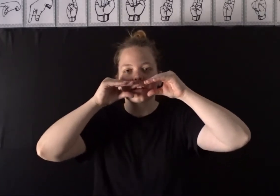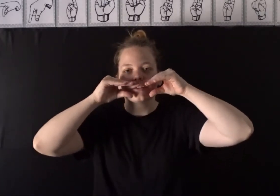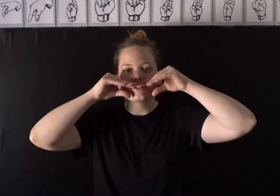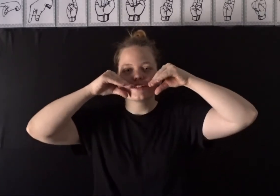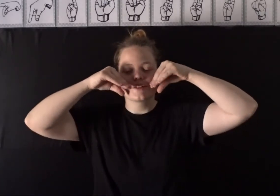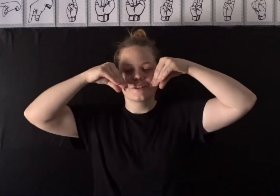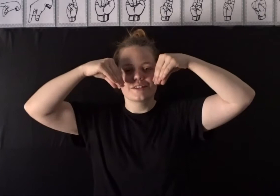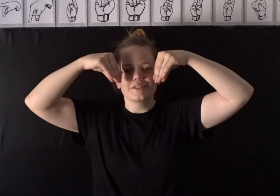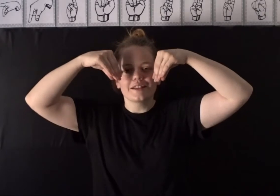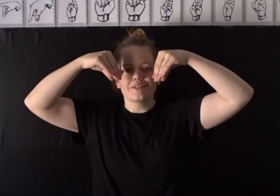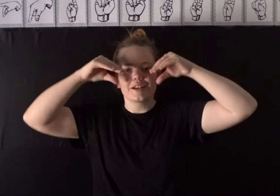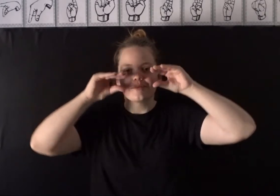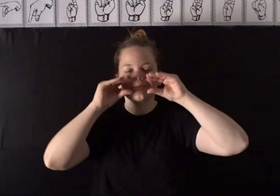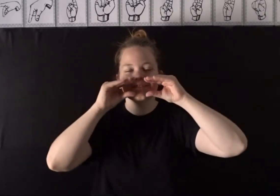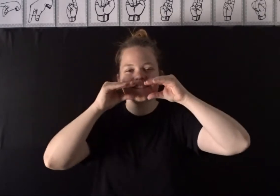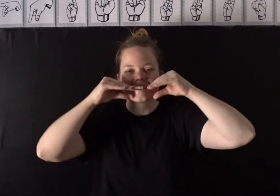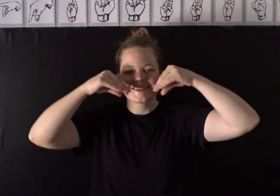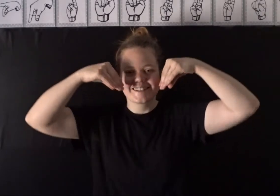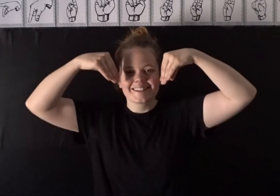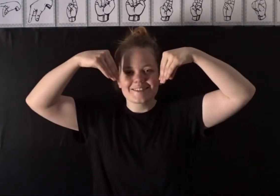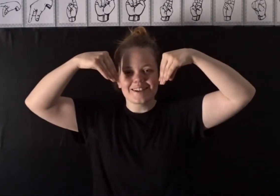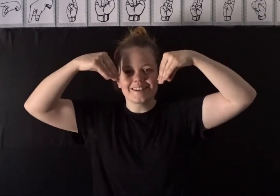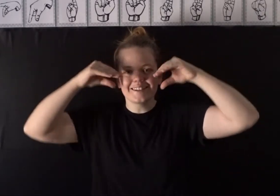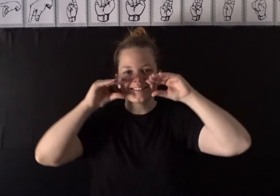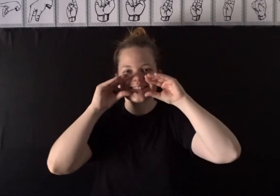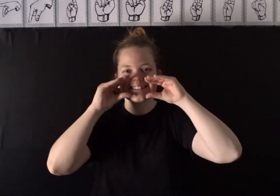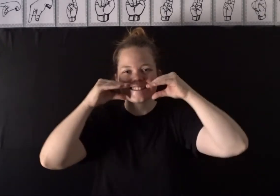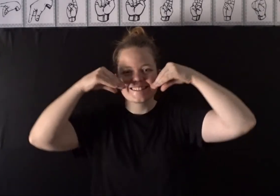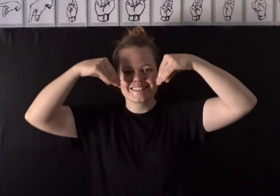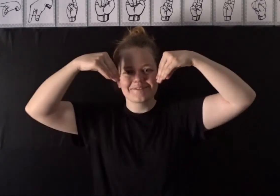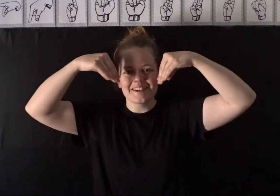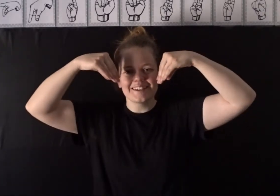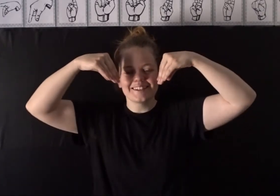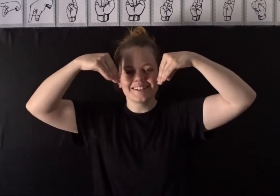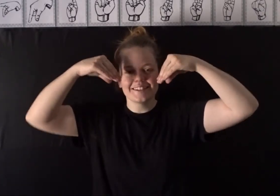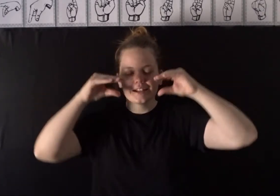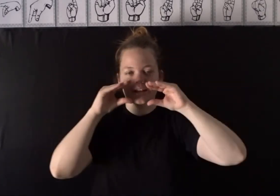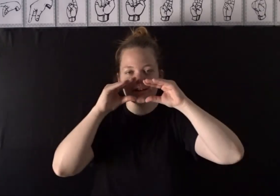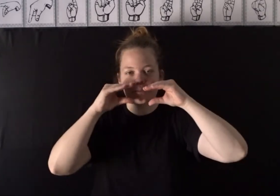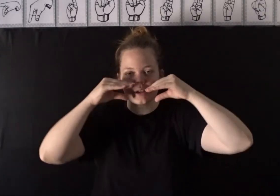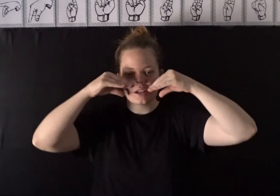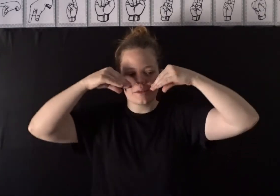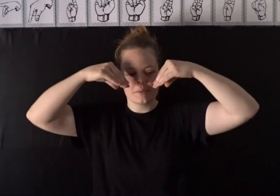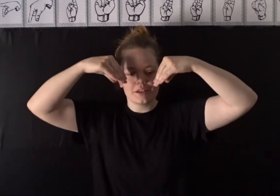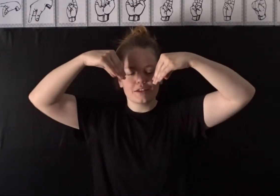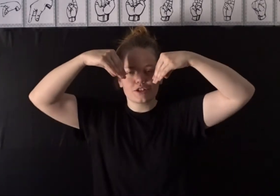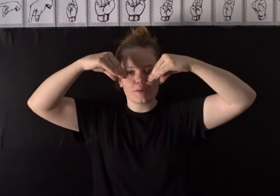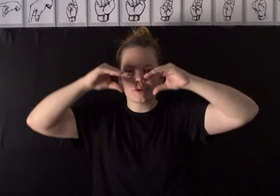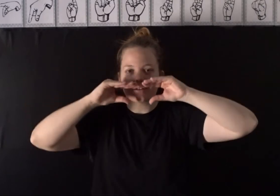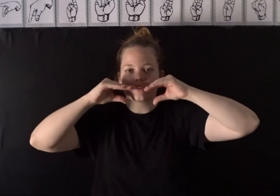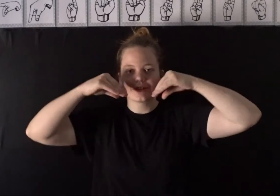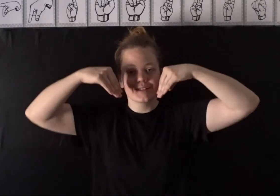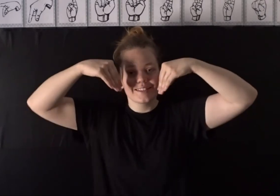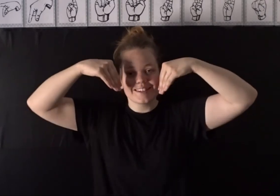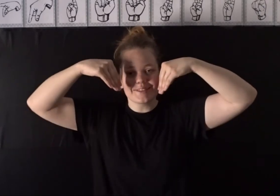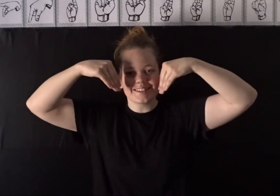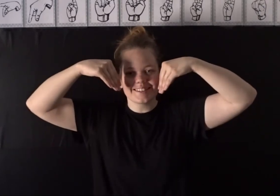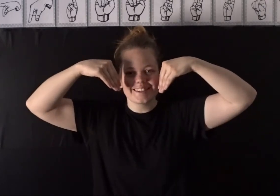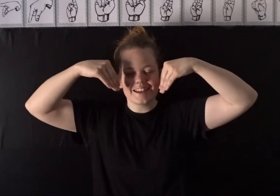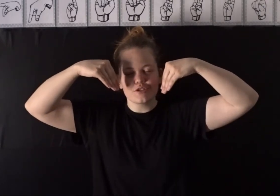are just going to lift up, smile, smile, and you bring it up in the shape of your smile. And